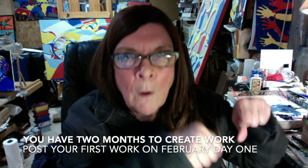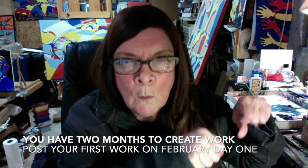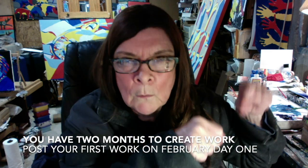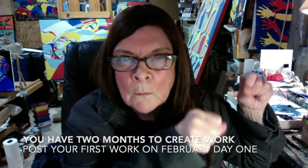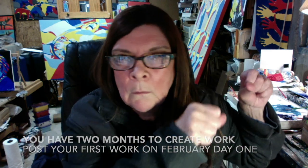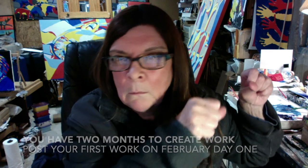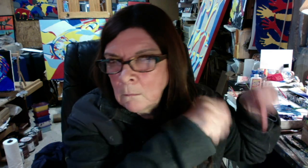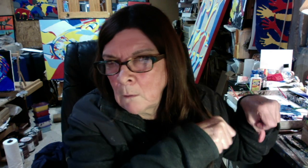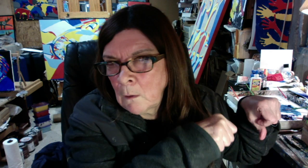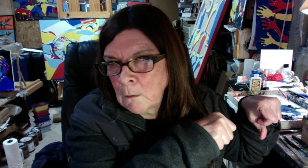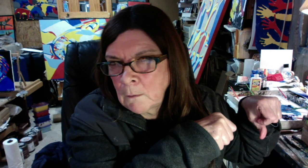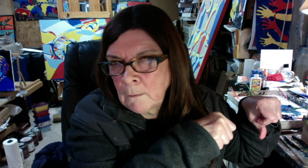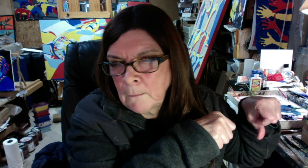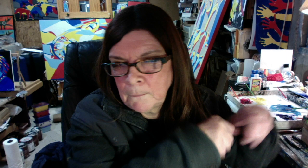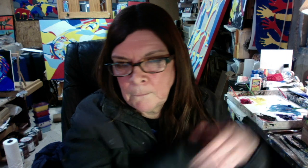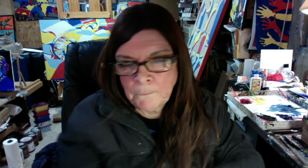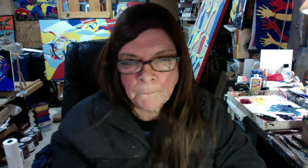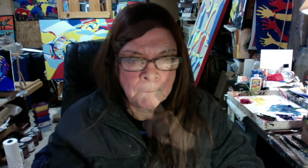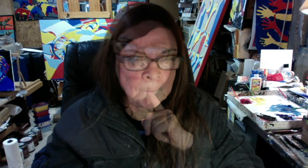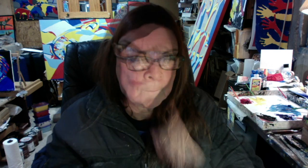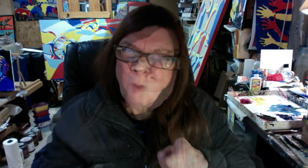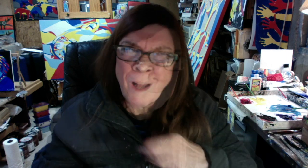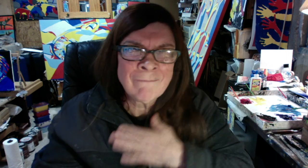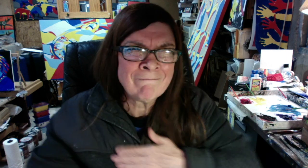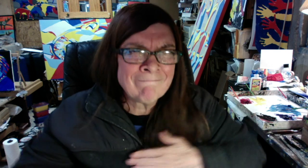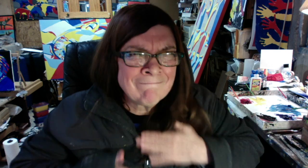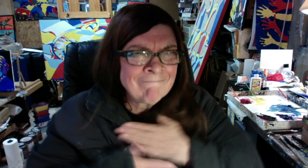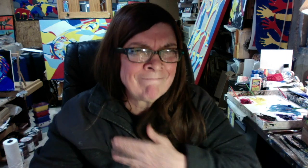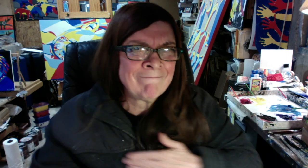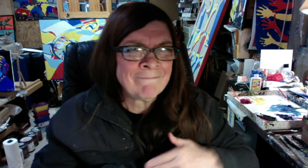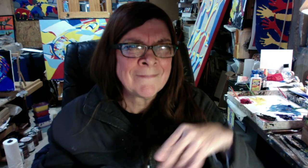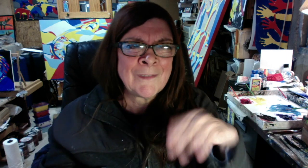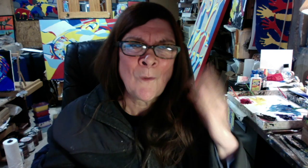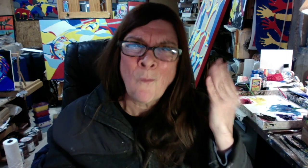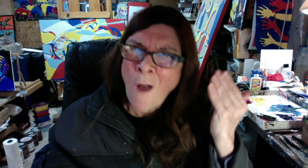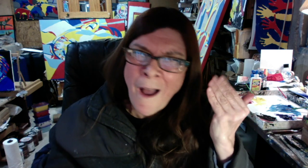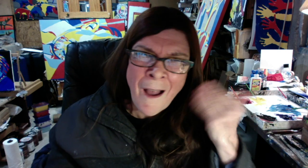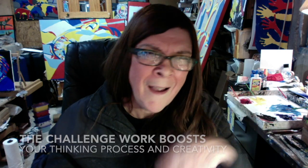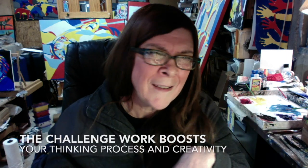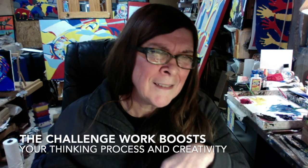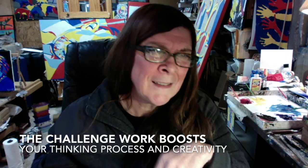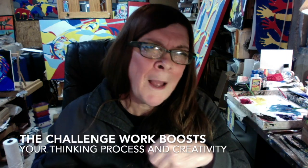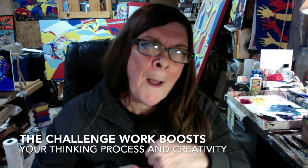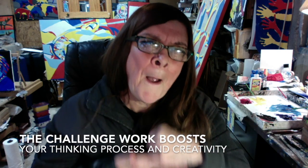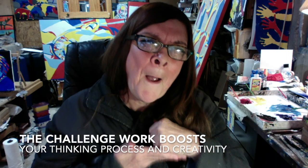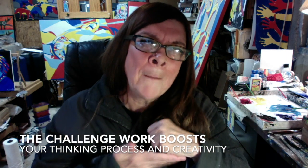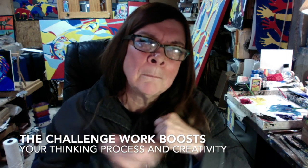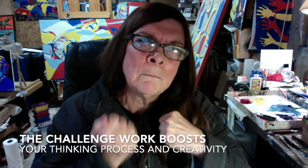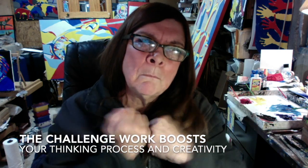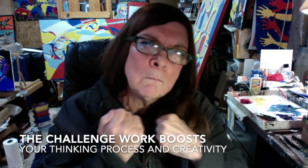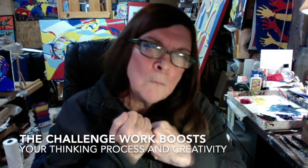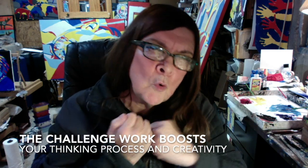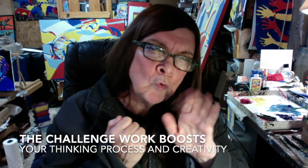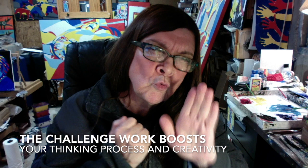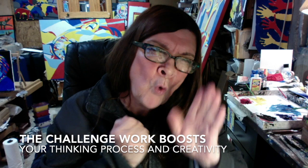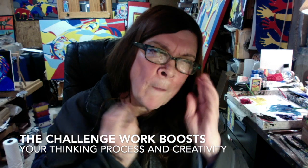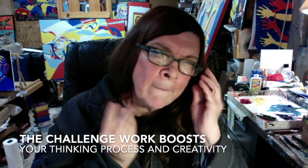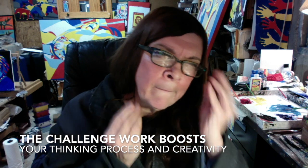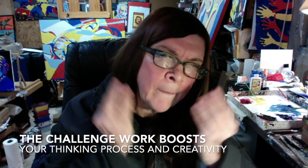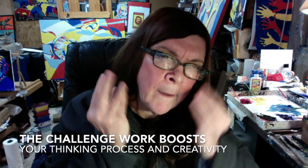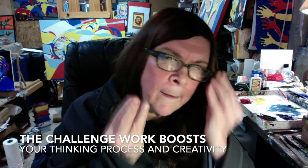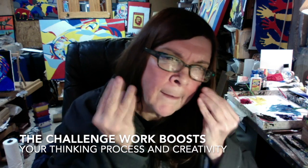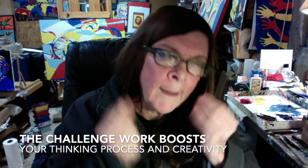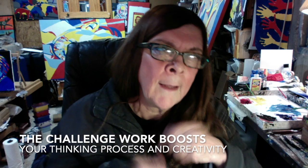to